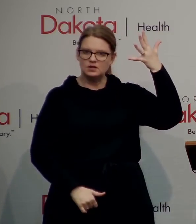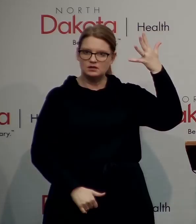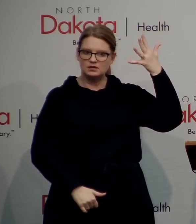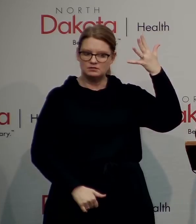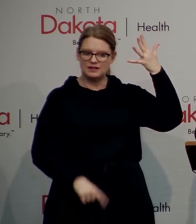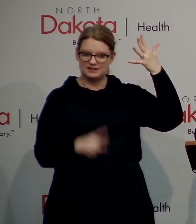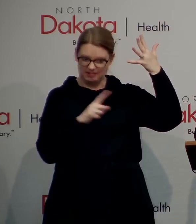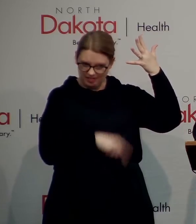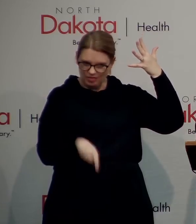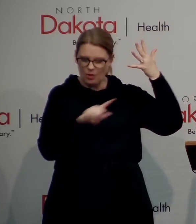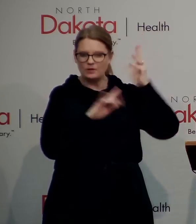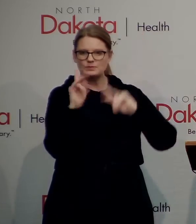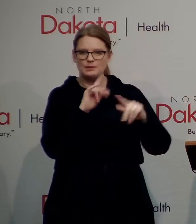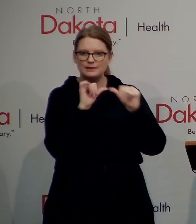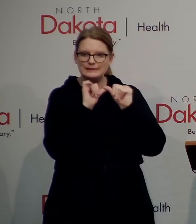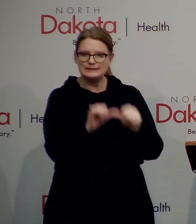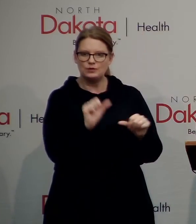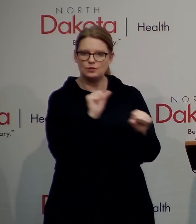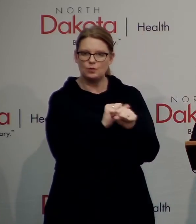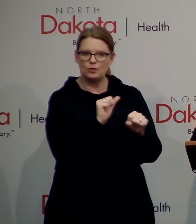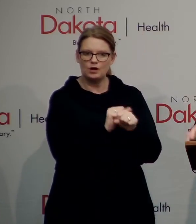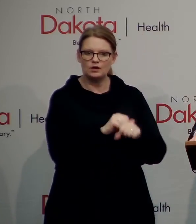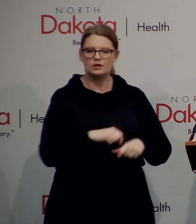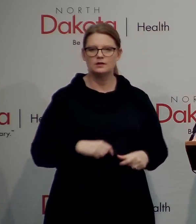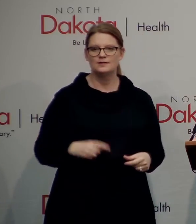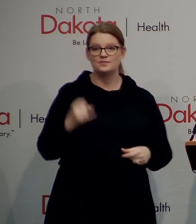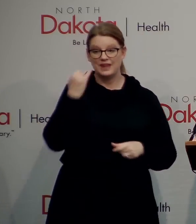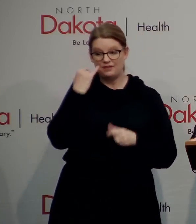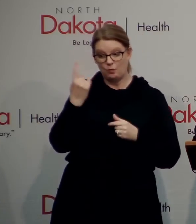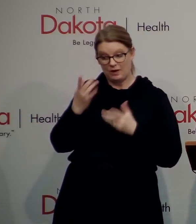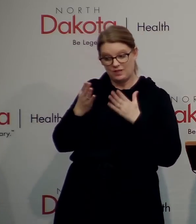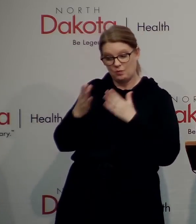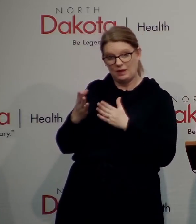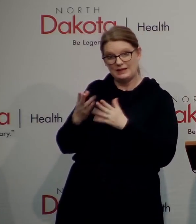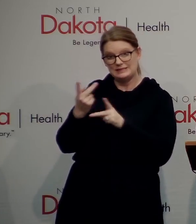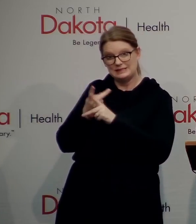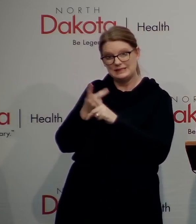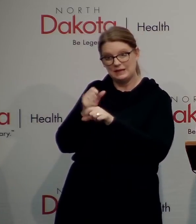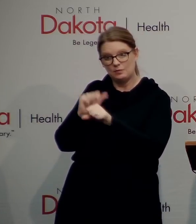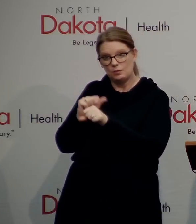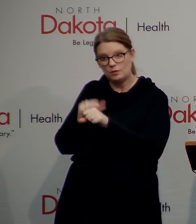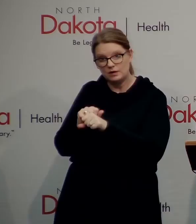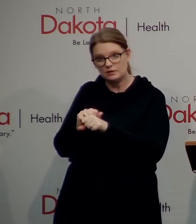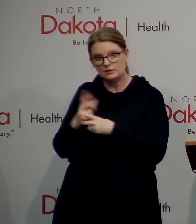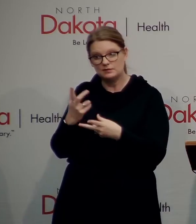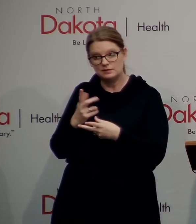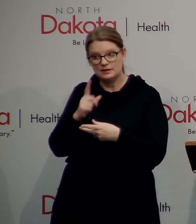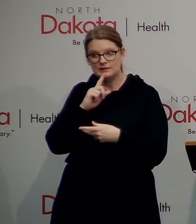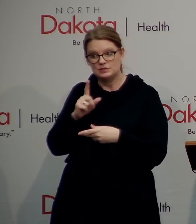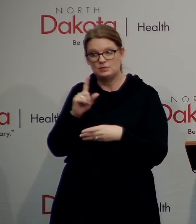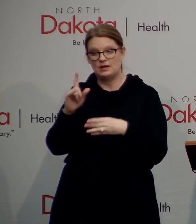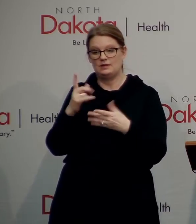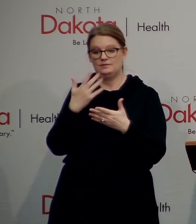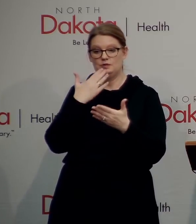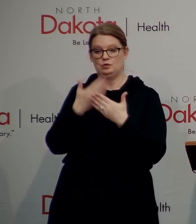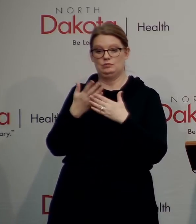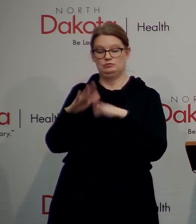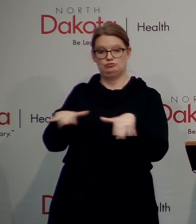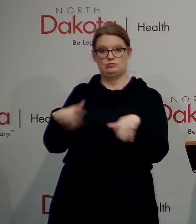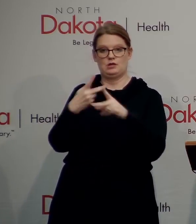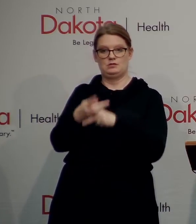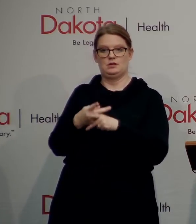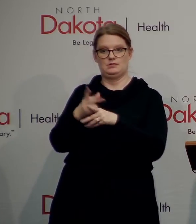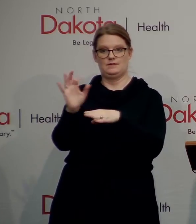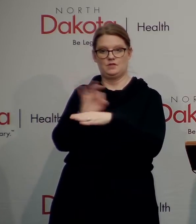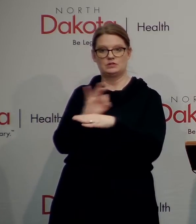keep working. And so if one of the ways that we keep everything working is we make sure we've got functioning childcare, we wanted again